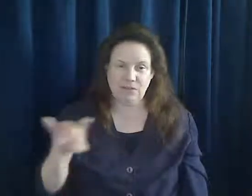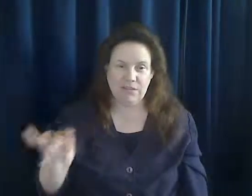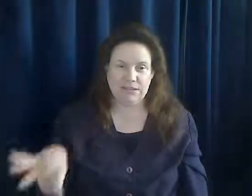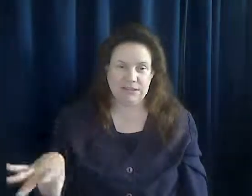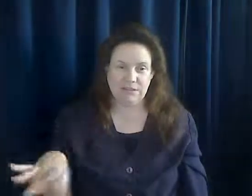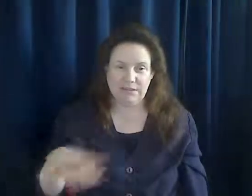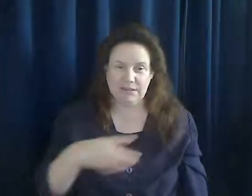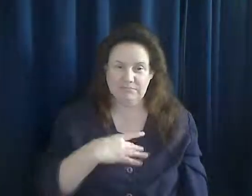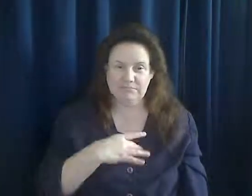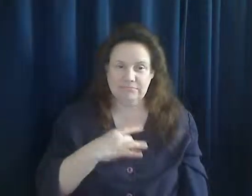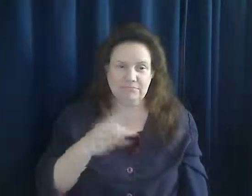like something.